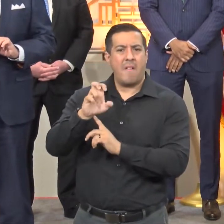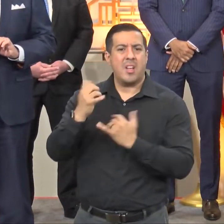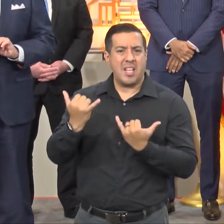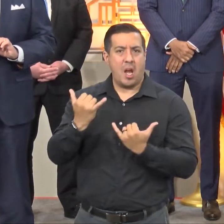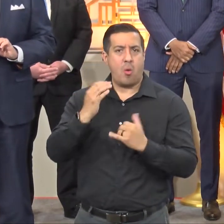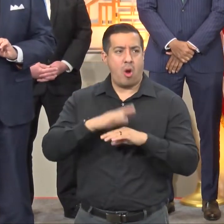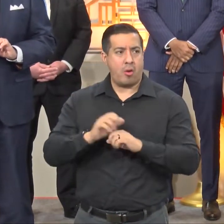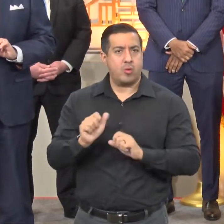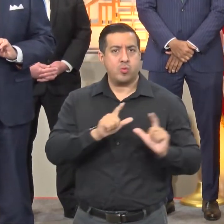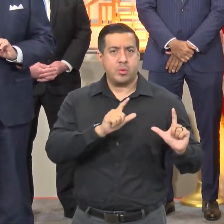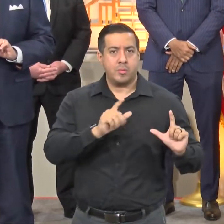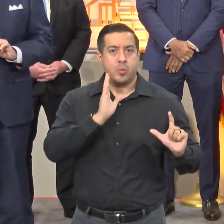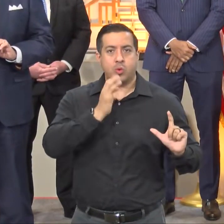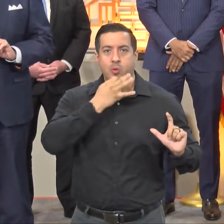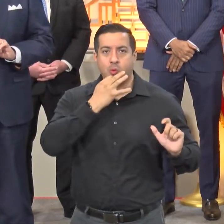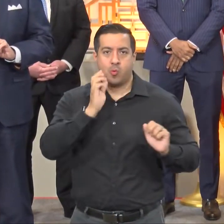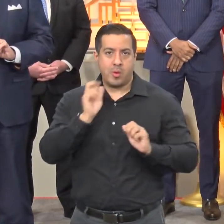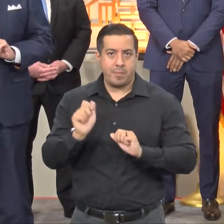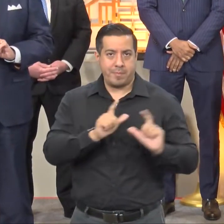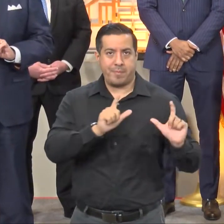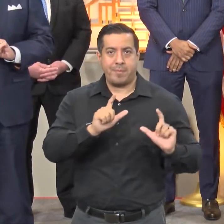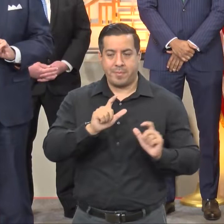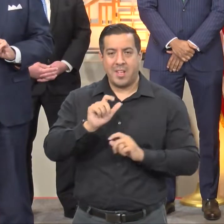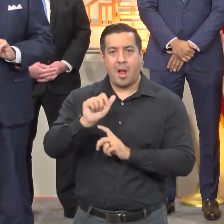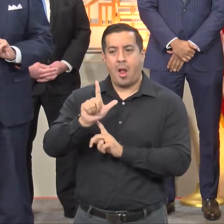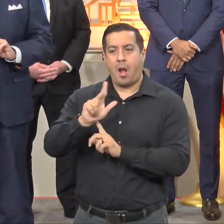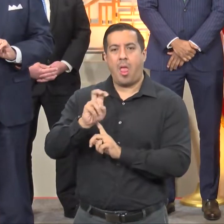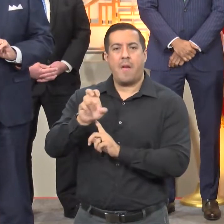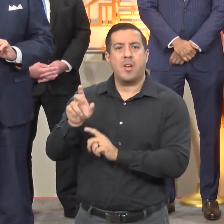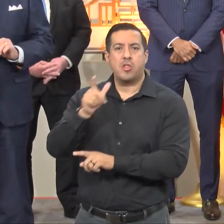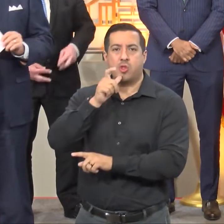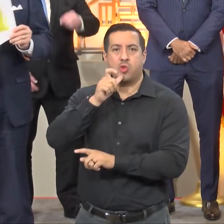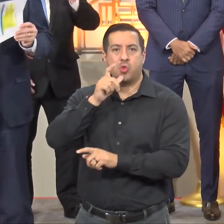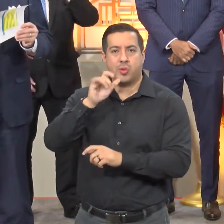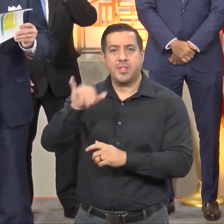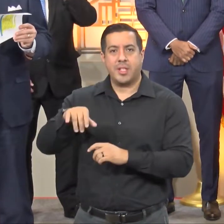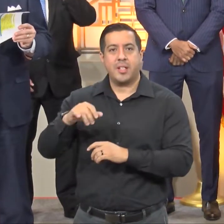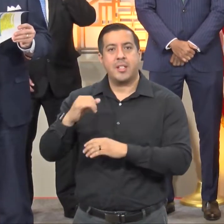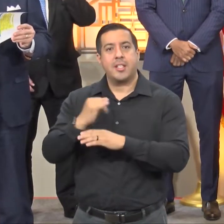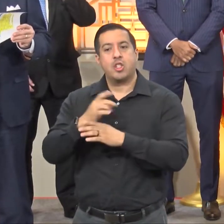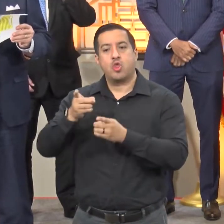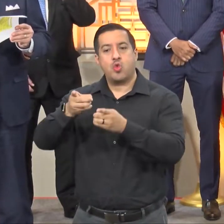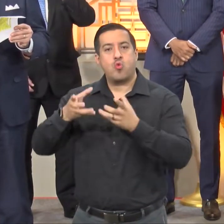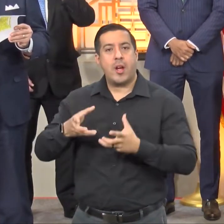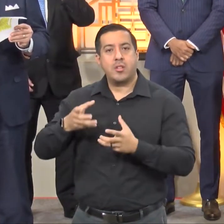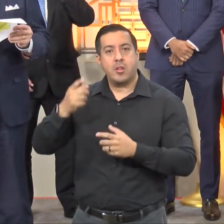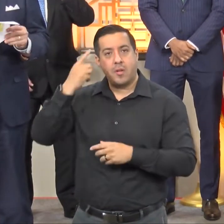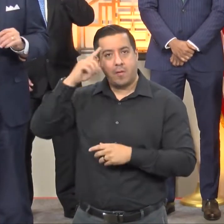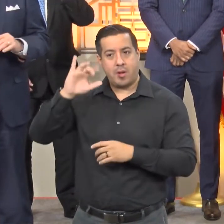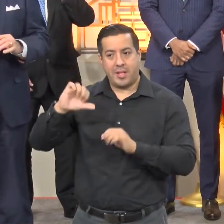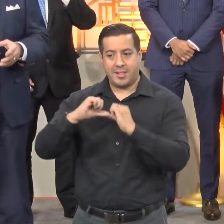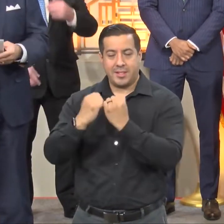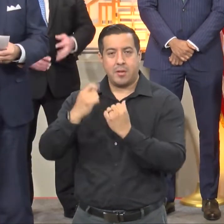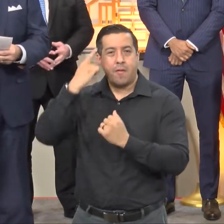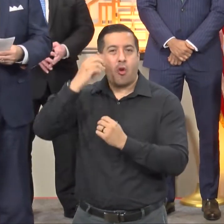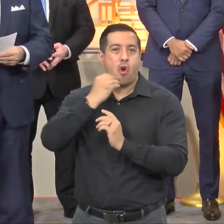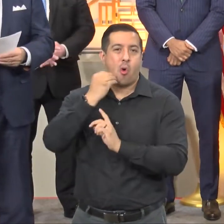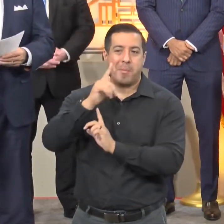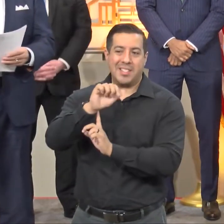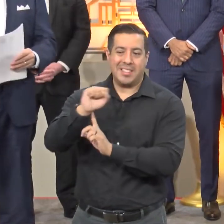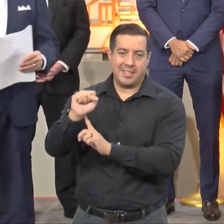now? Anthony Love, who is the interim director of the U.S. Interagency Council on